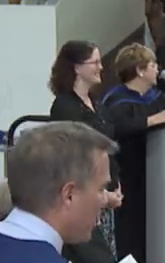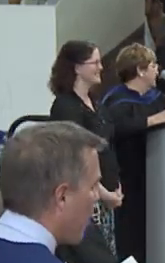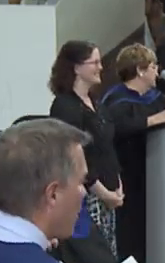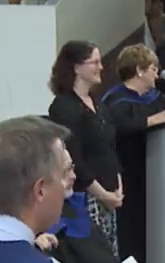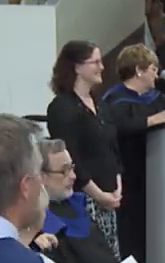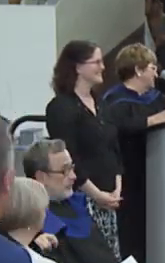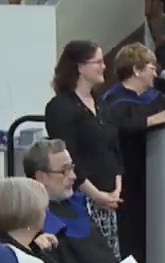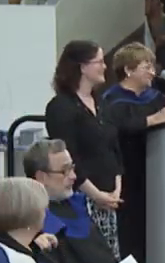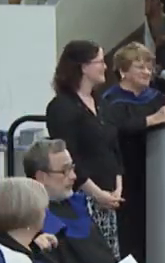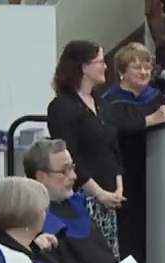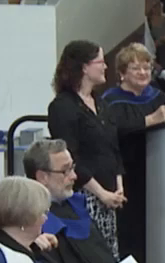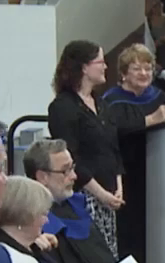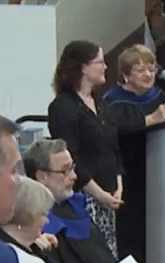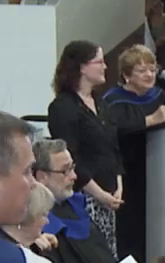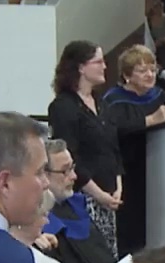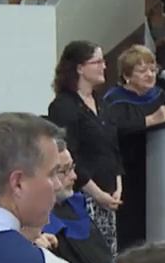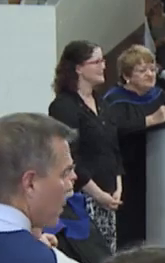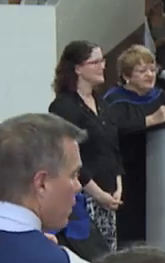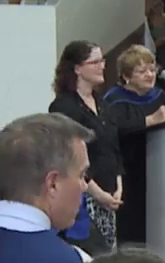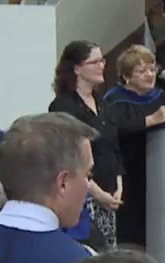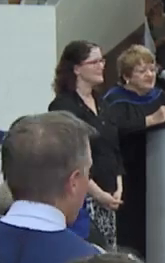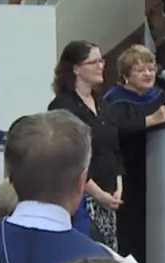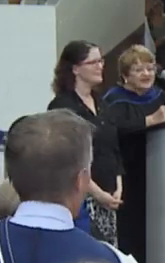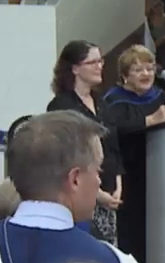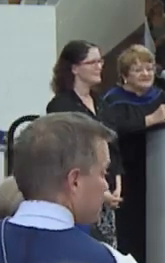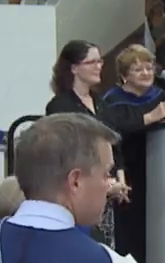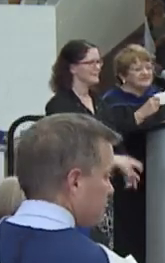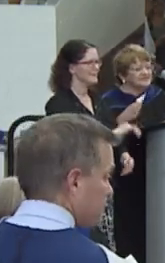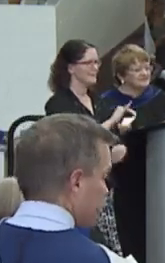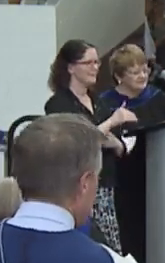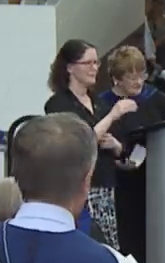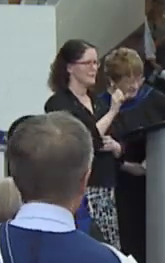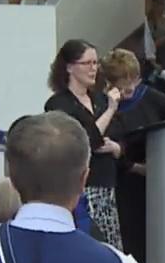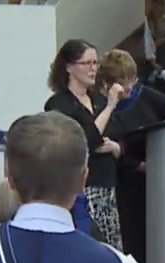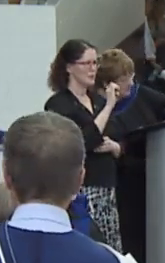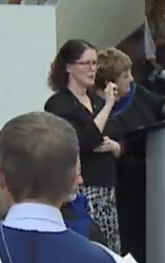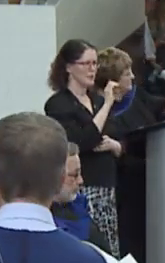Thank you for that. Thank you. Jasenia Castle.